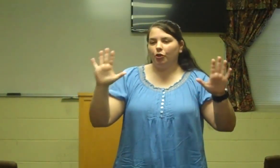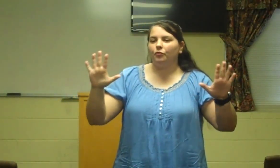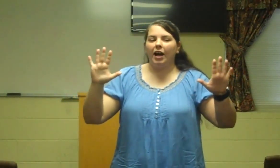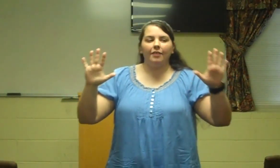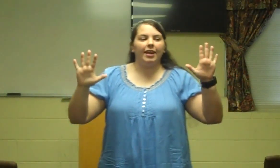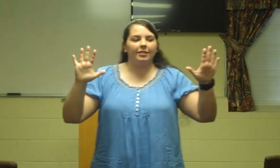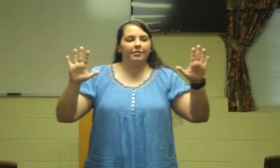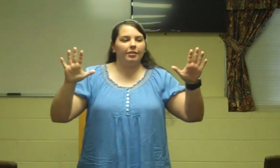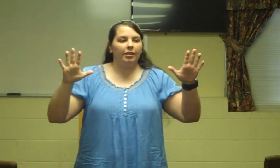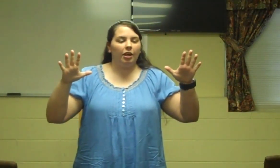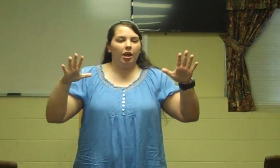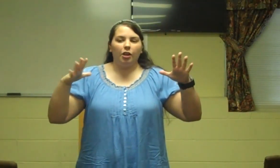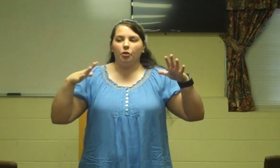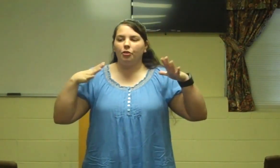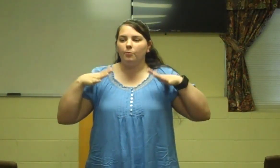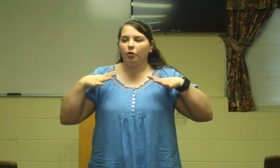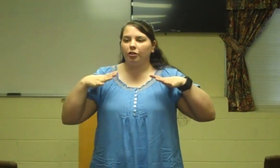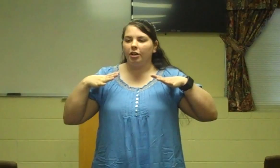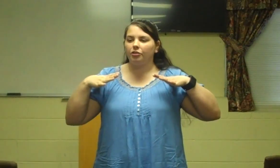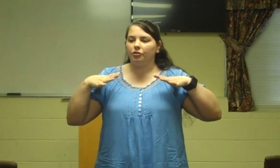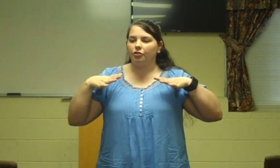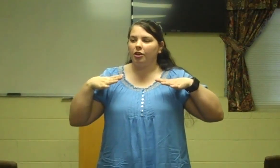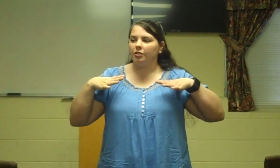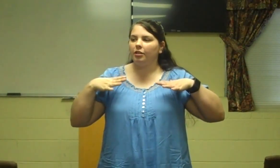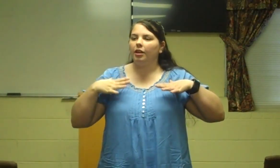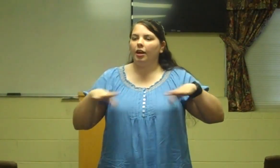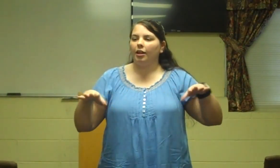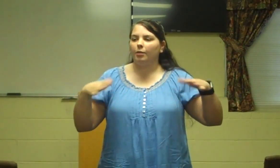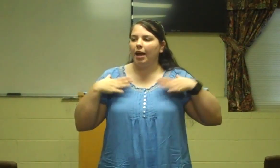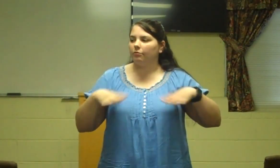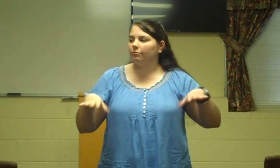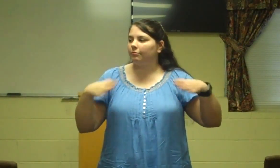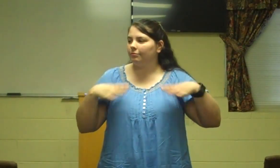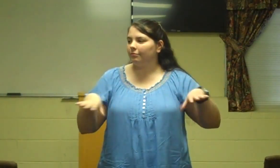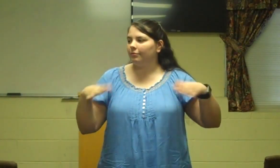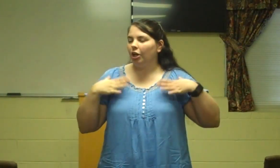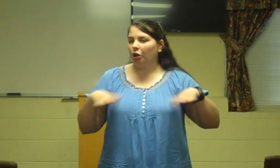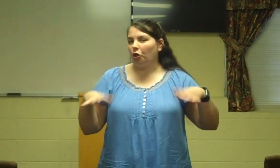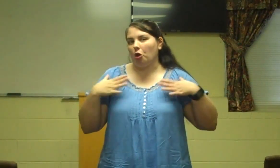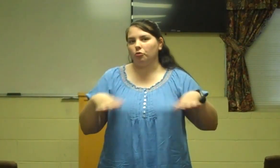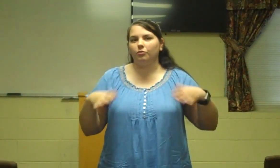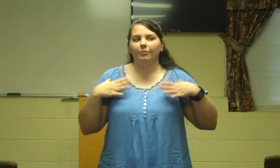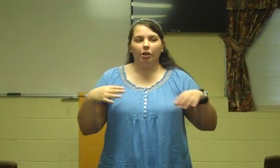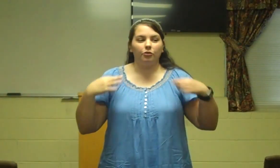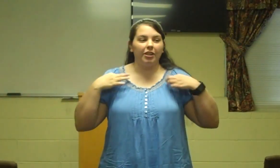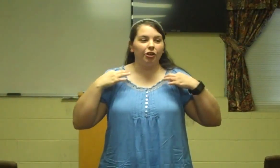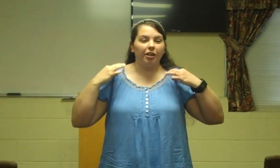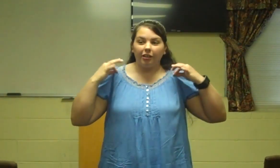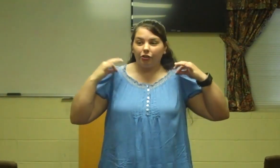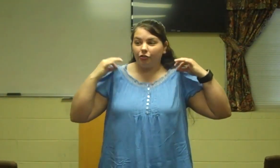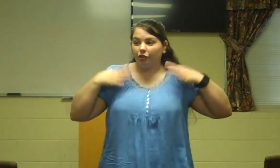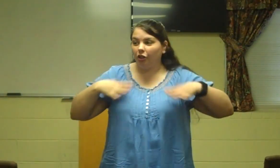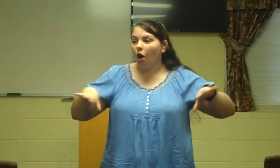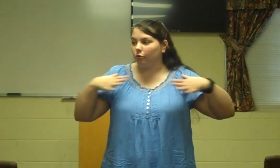Your 5 hands, your thumbs are gonna touch your shirt and come down. Clothes. So it's like your